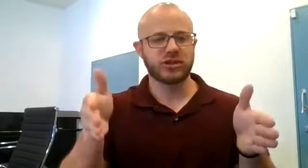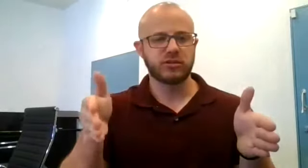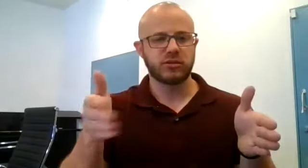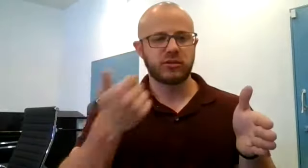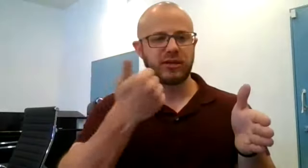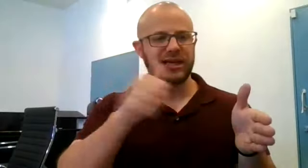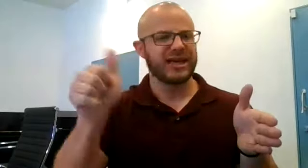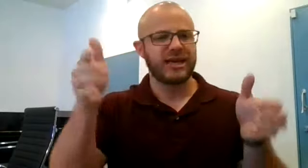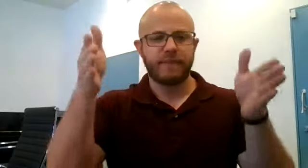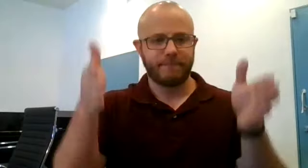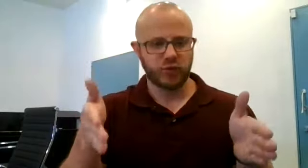Any person.